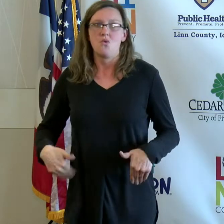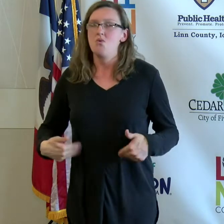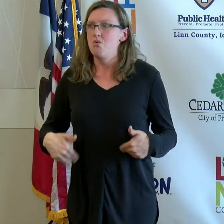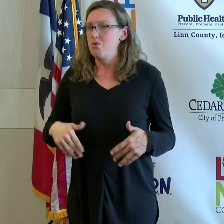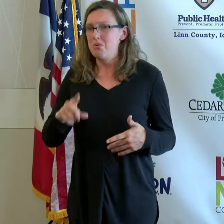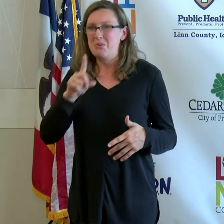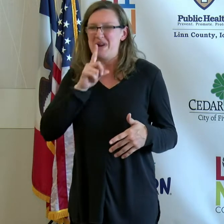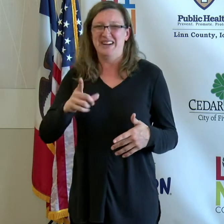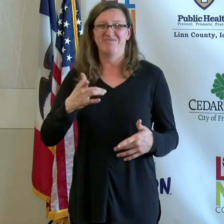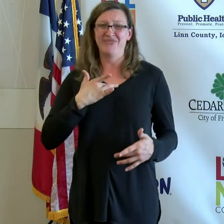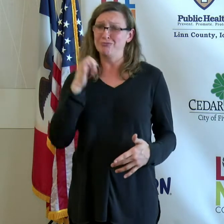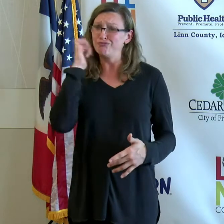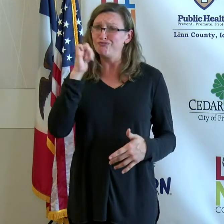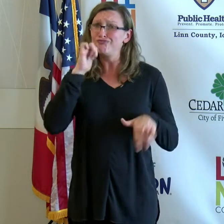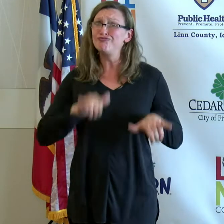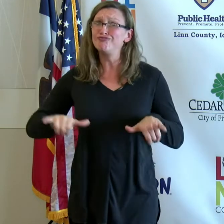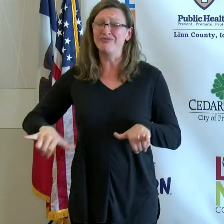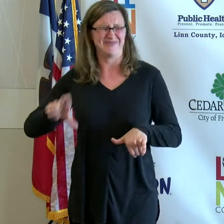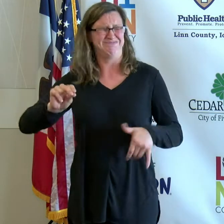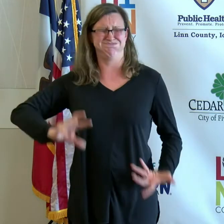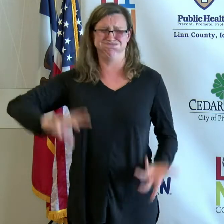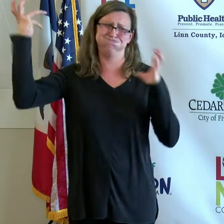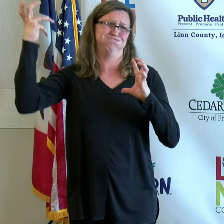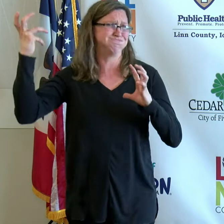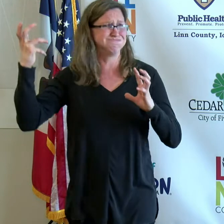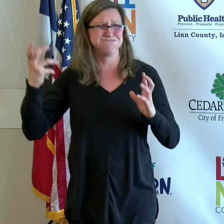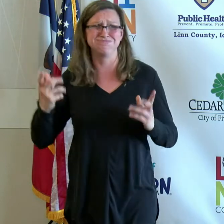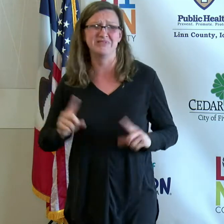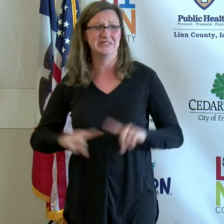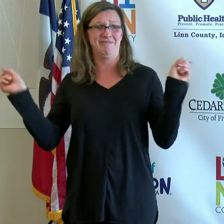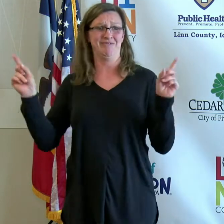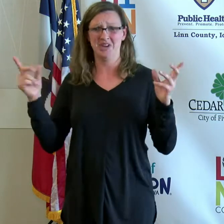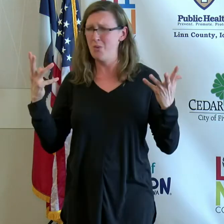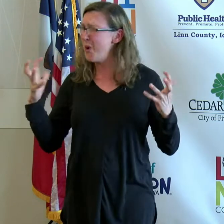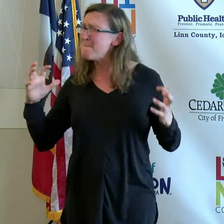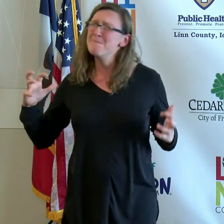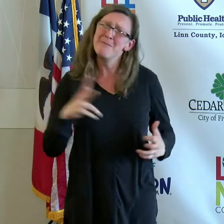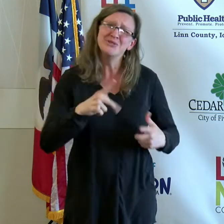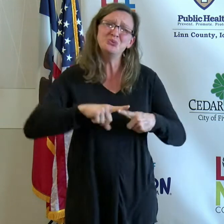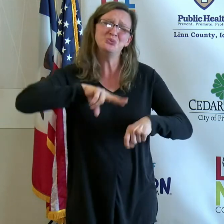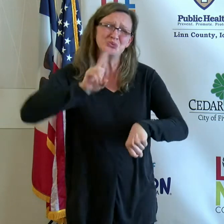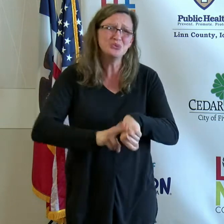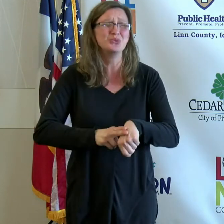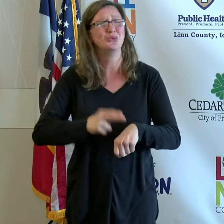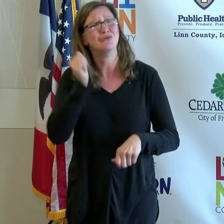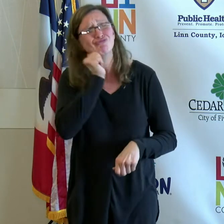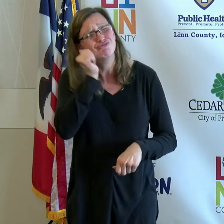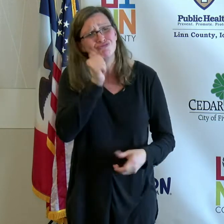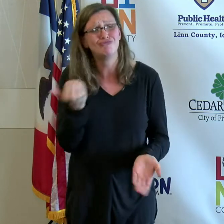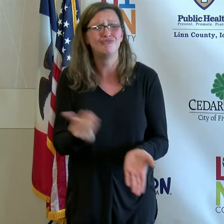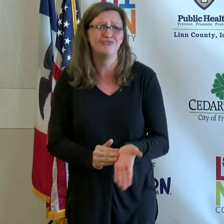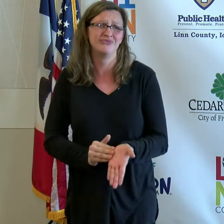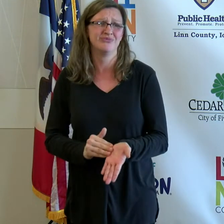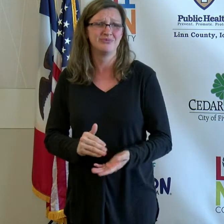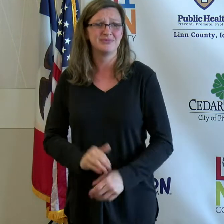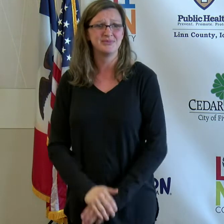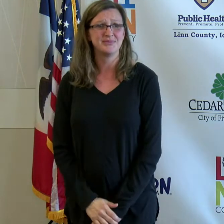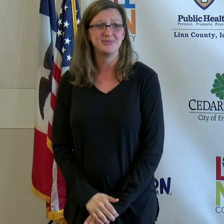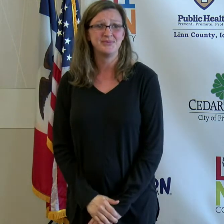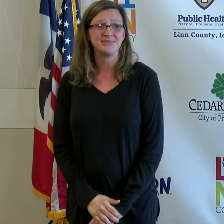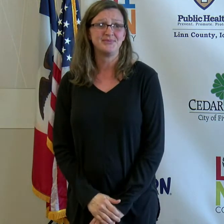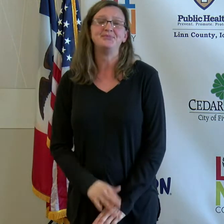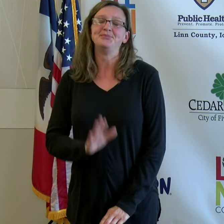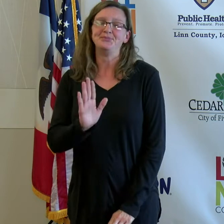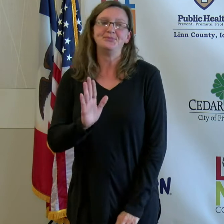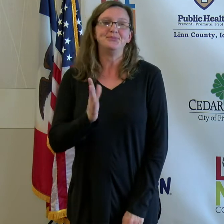this moment is a return to normalcy. But luckily for us, we have a roadmap that will get us